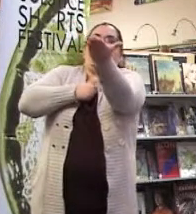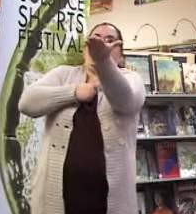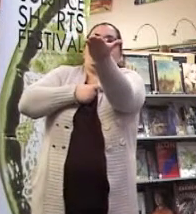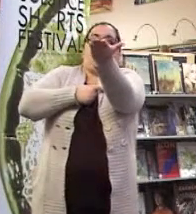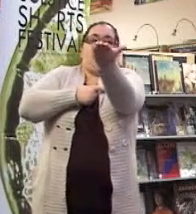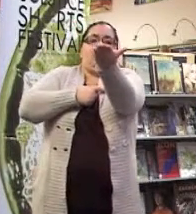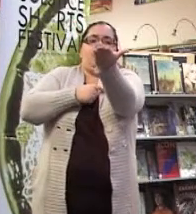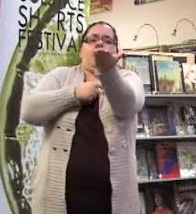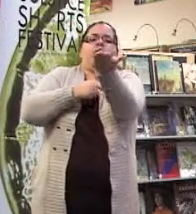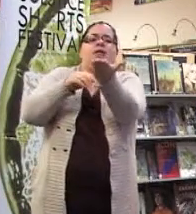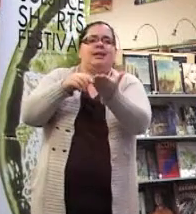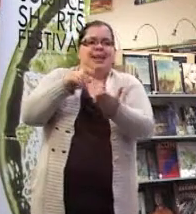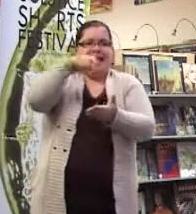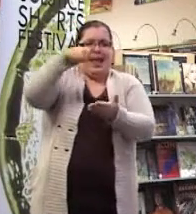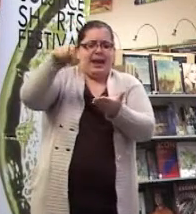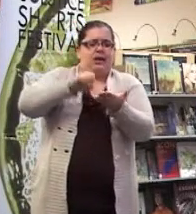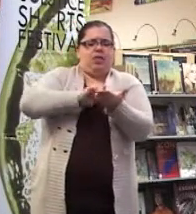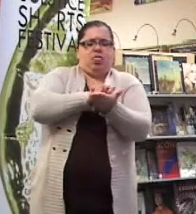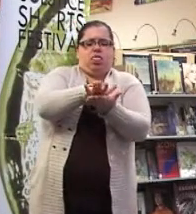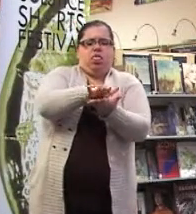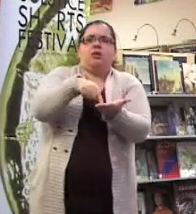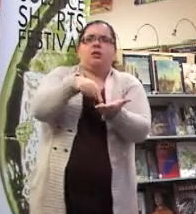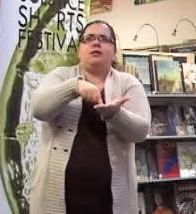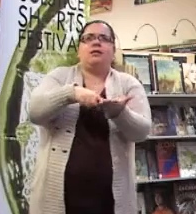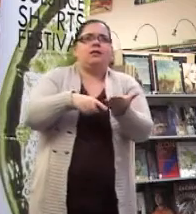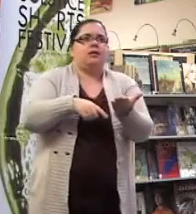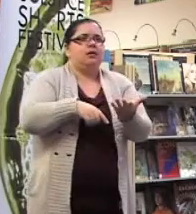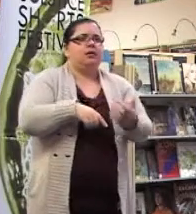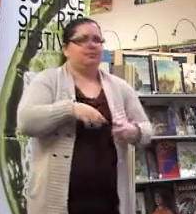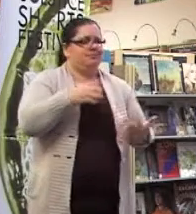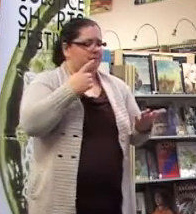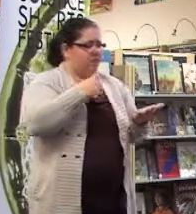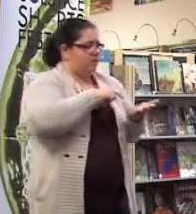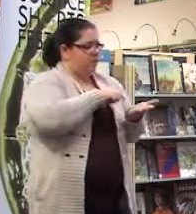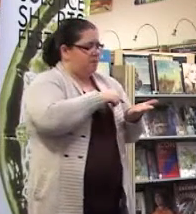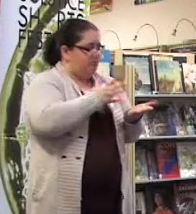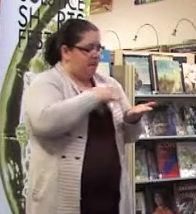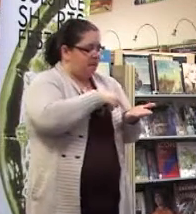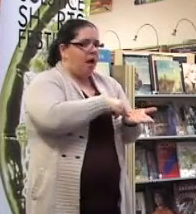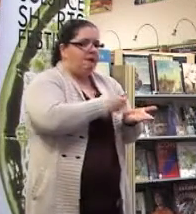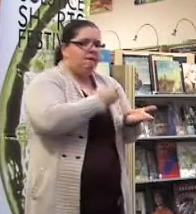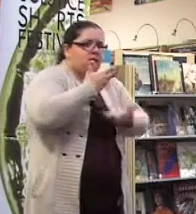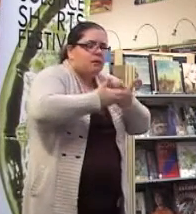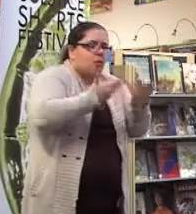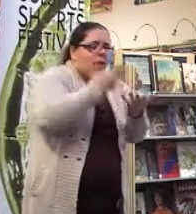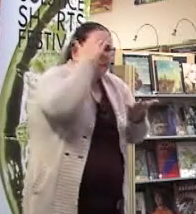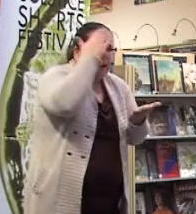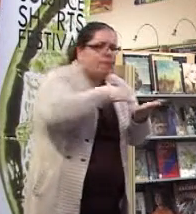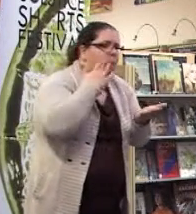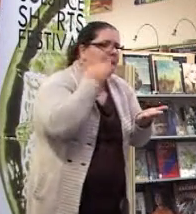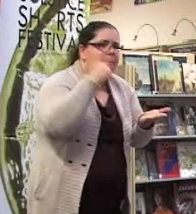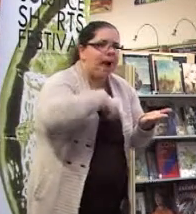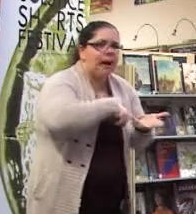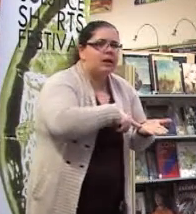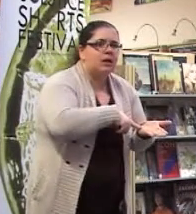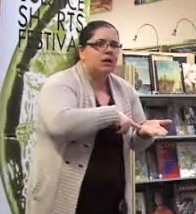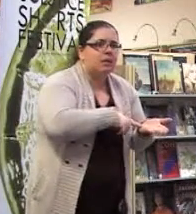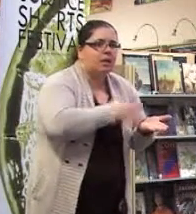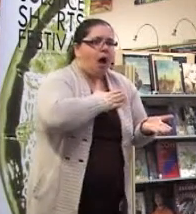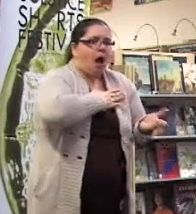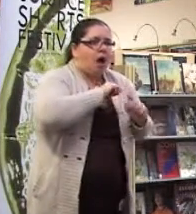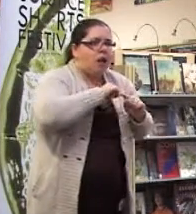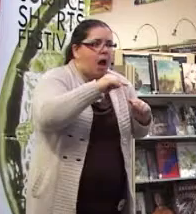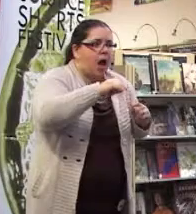part of her hand covered in ink smudges. I wonder if that is the part showing the path to where Mum is, when she'll be coming back. Her